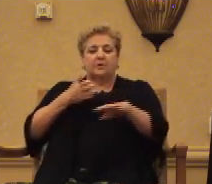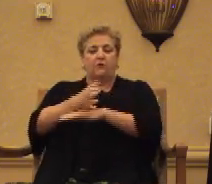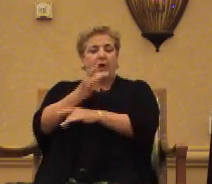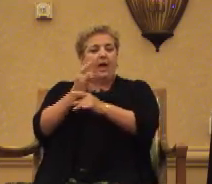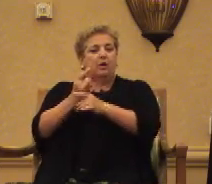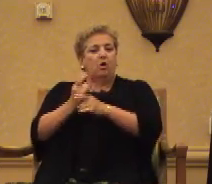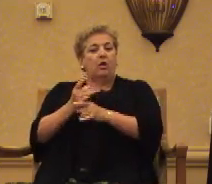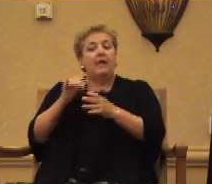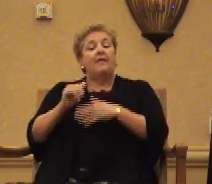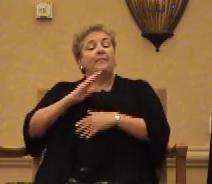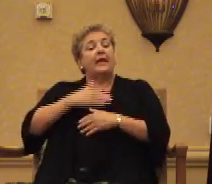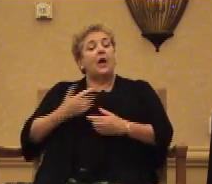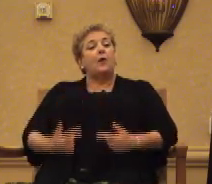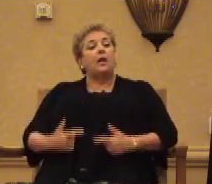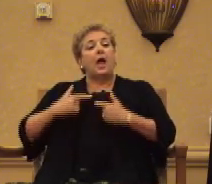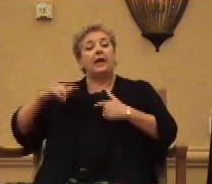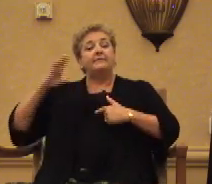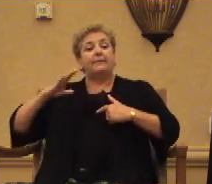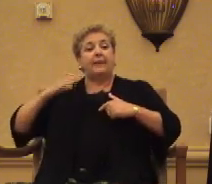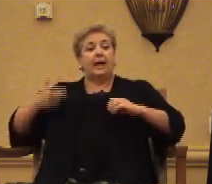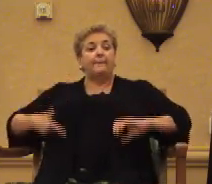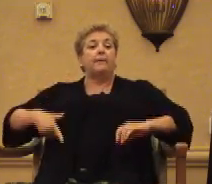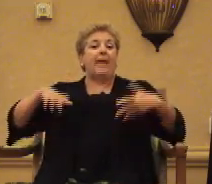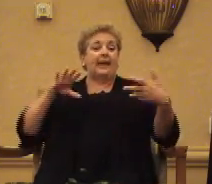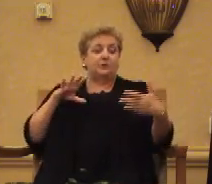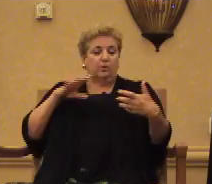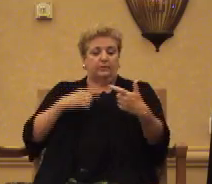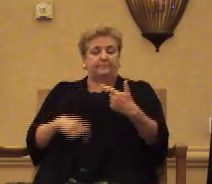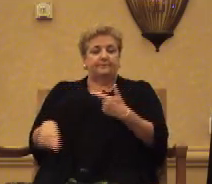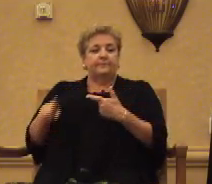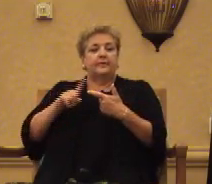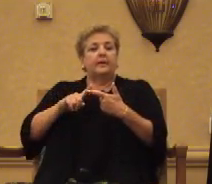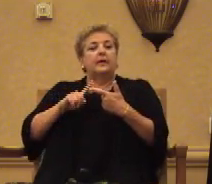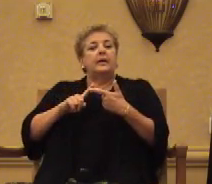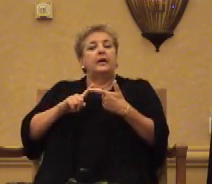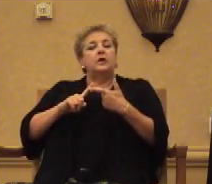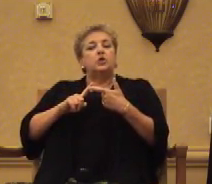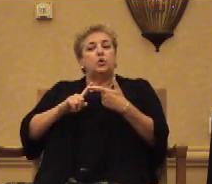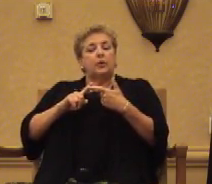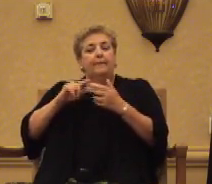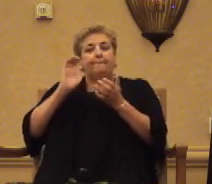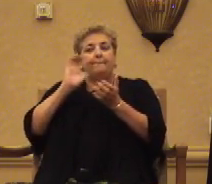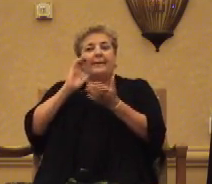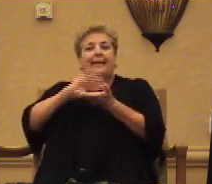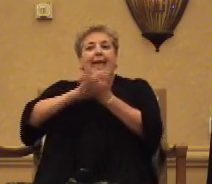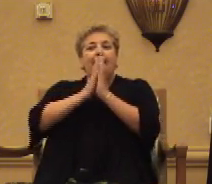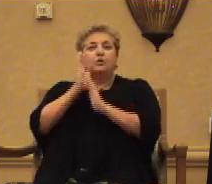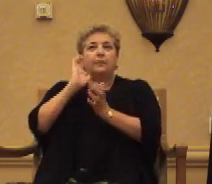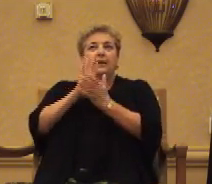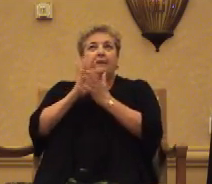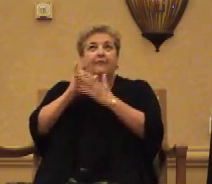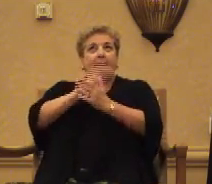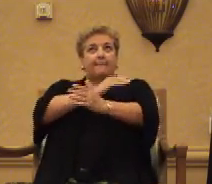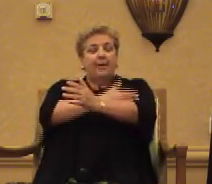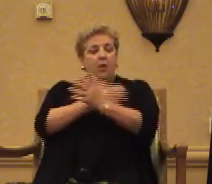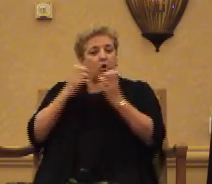lives had become unmanageable. Number two, we came to believe that a power greater than ourselves could restore us to